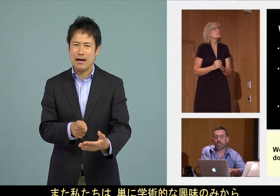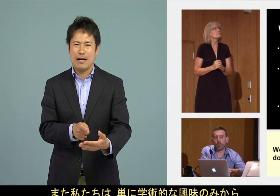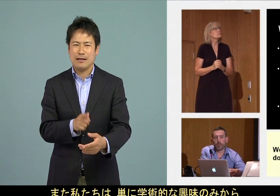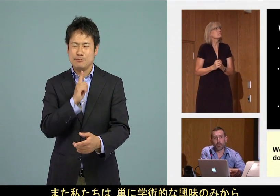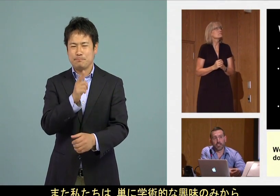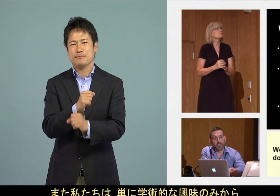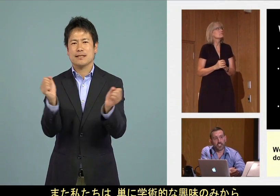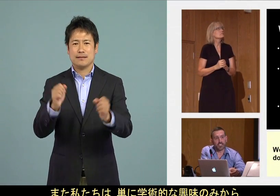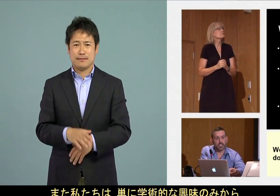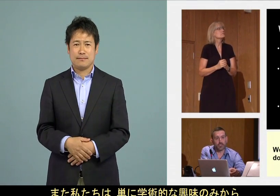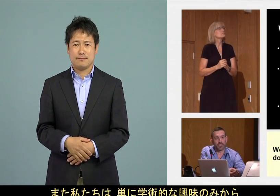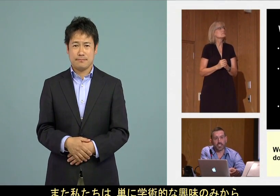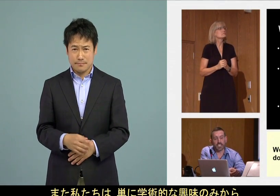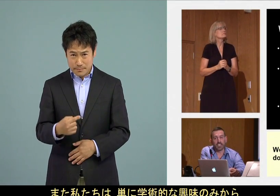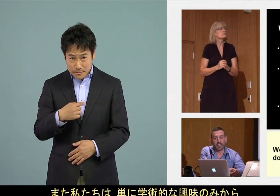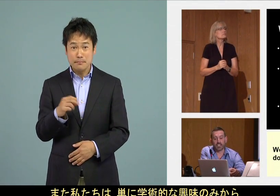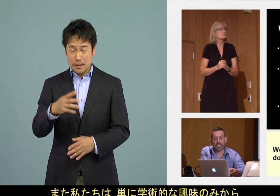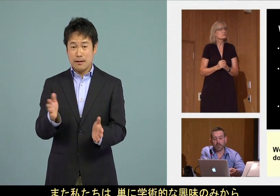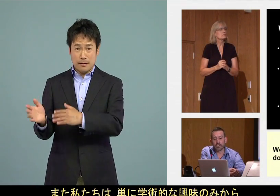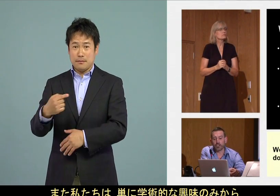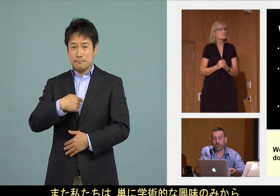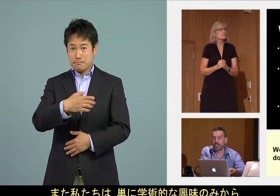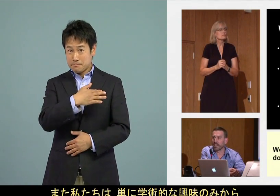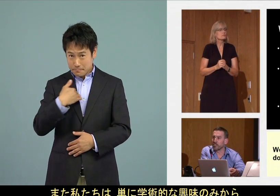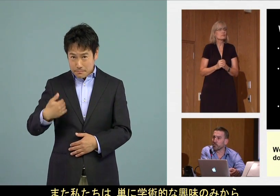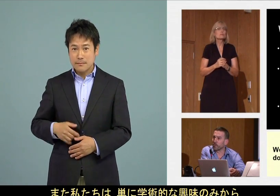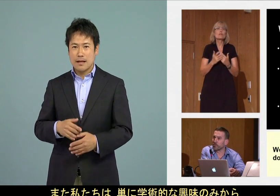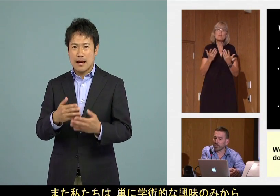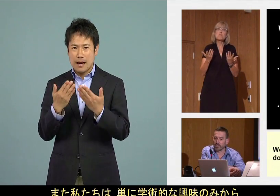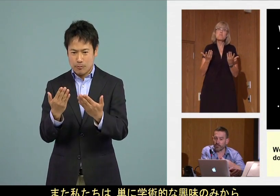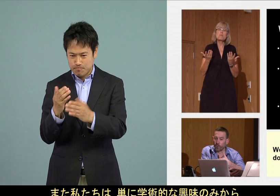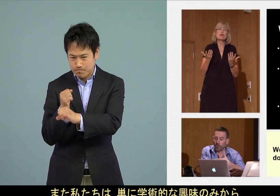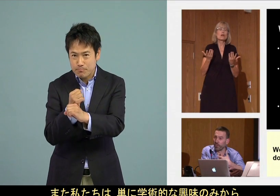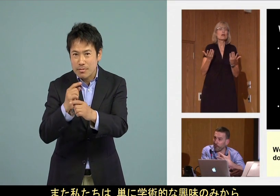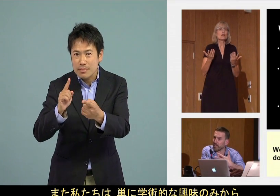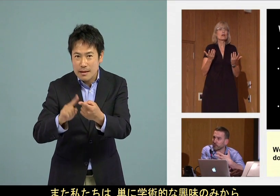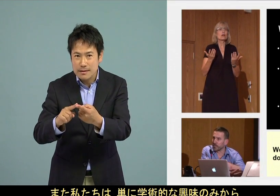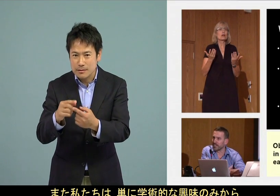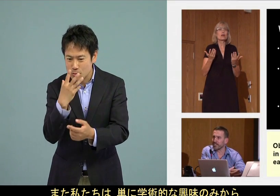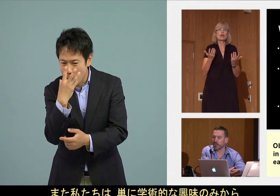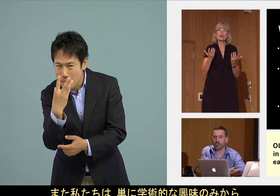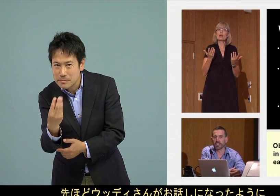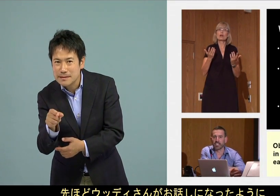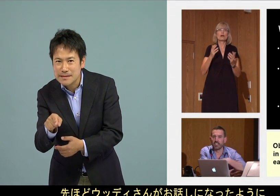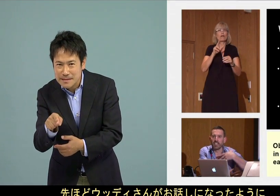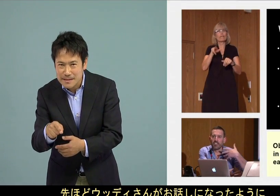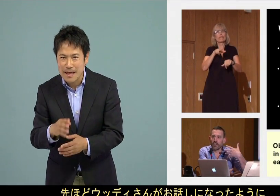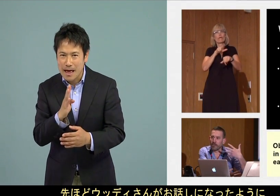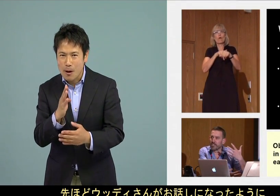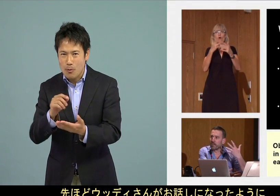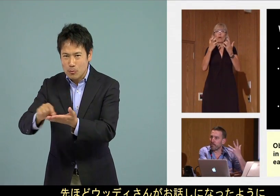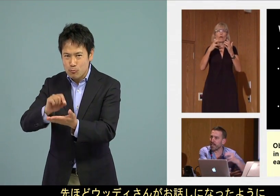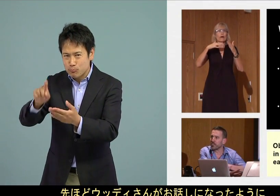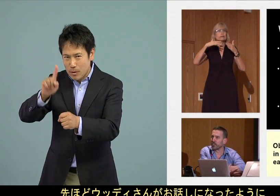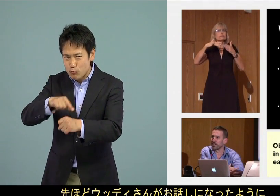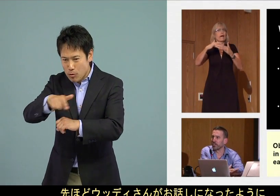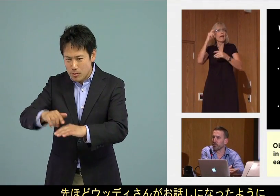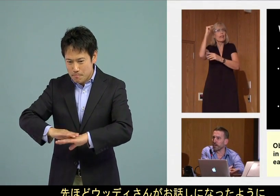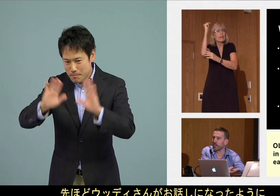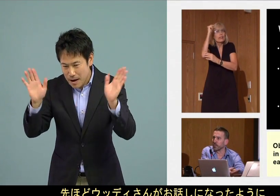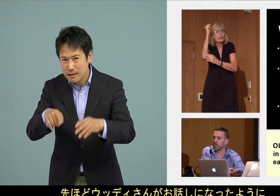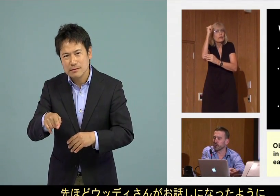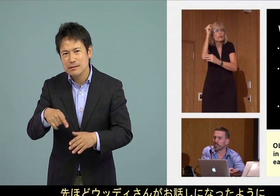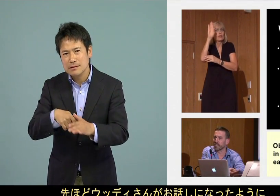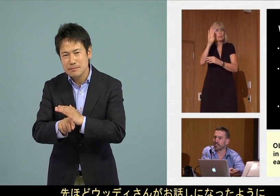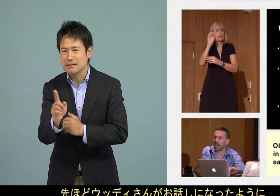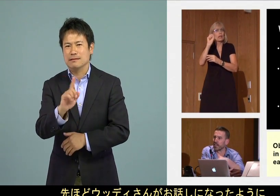And also, we weren't just interested in language documentation projects for theoretical reasons. Obviously, there is a major